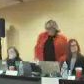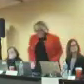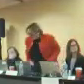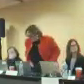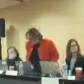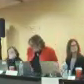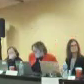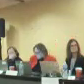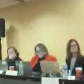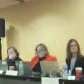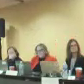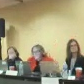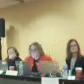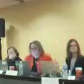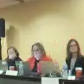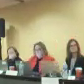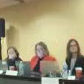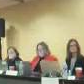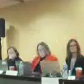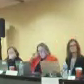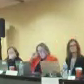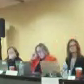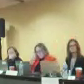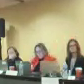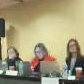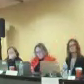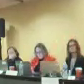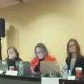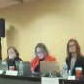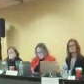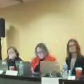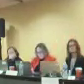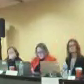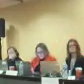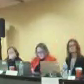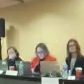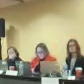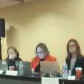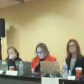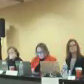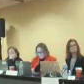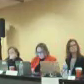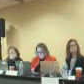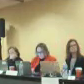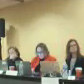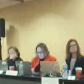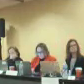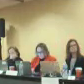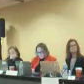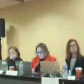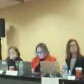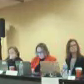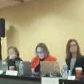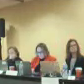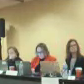these recommendations based on all we've learned? And then we'll have a discussion after that.